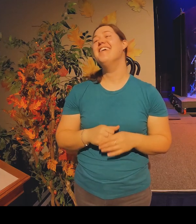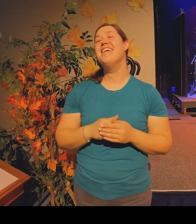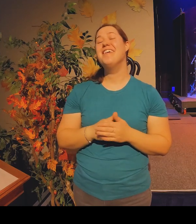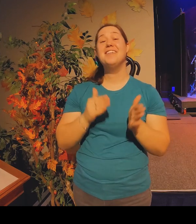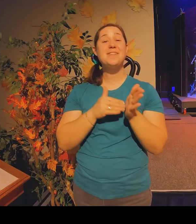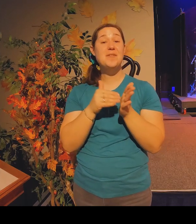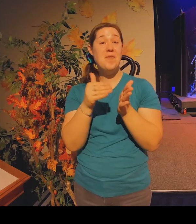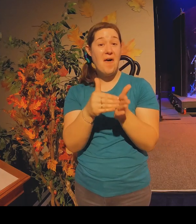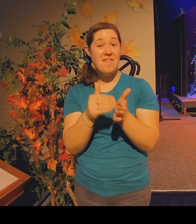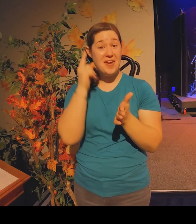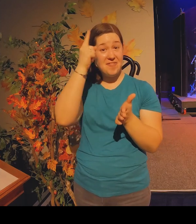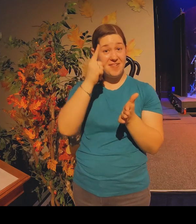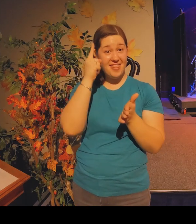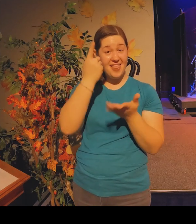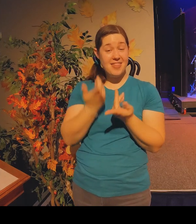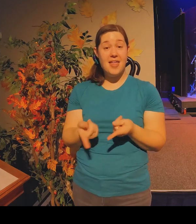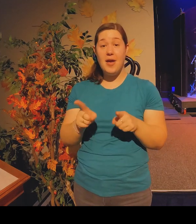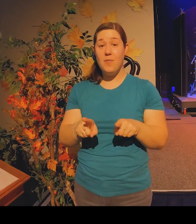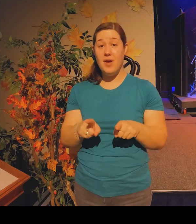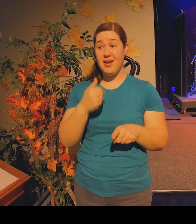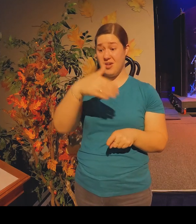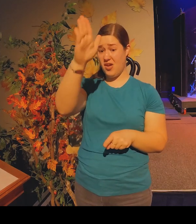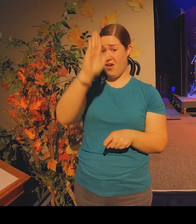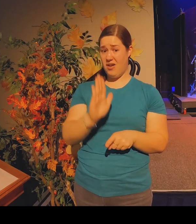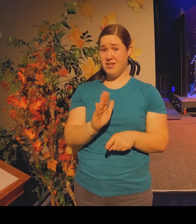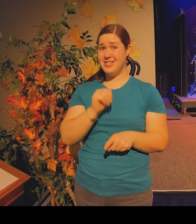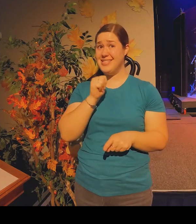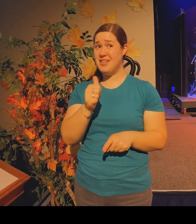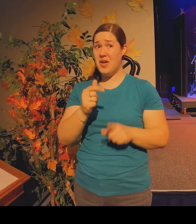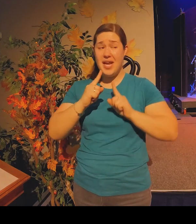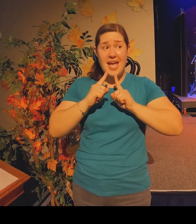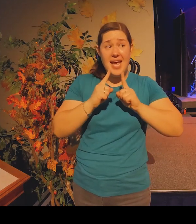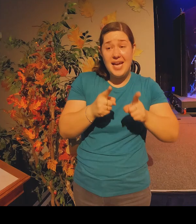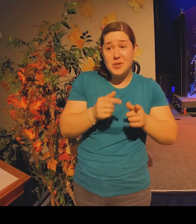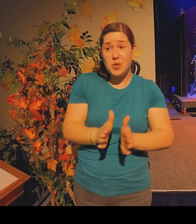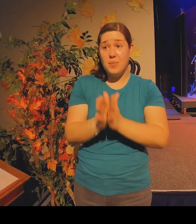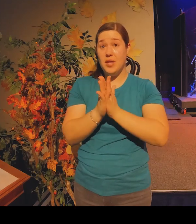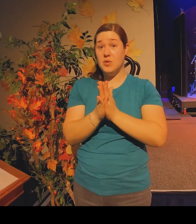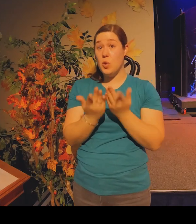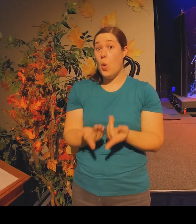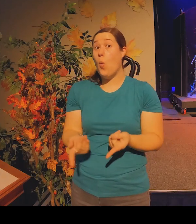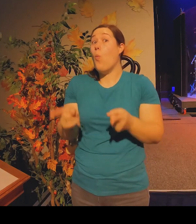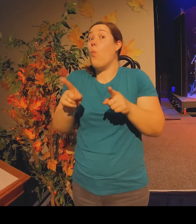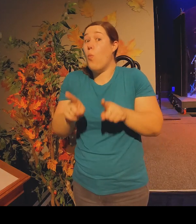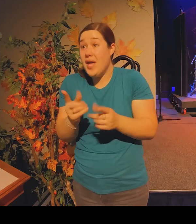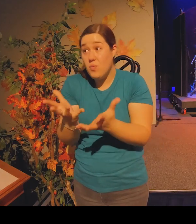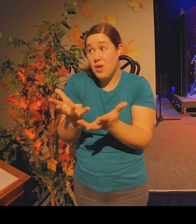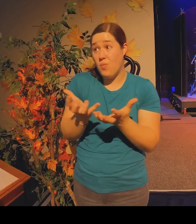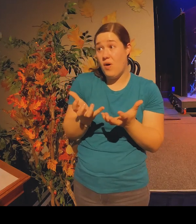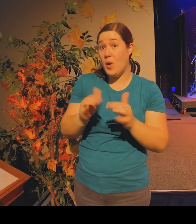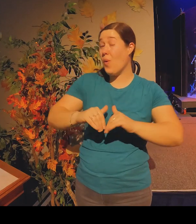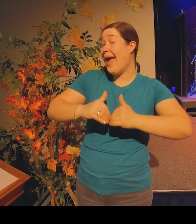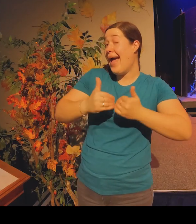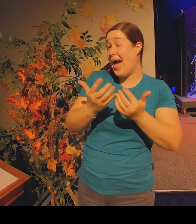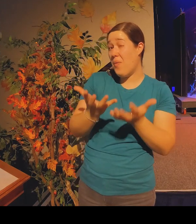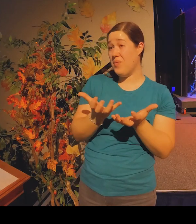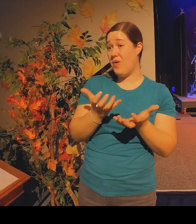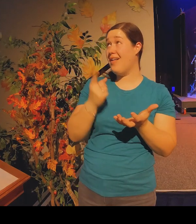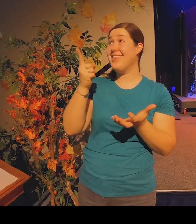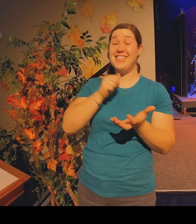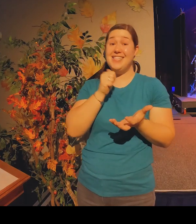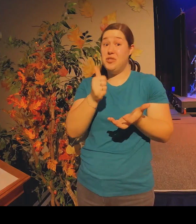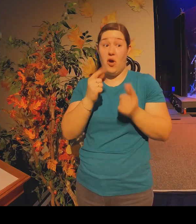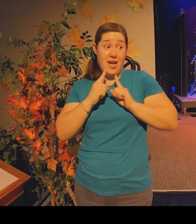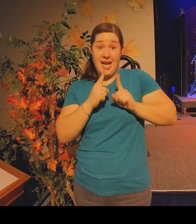that when God doesn't answer our prayers when we want it and how we want it, that God does not answer prayer. And that's simply not true